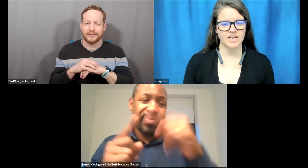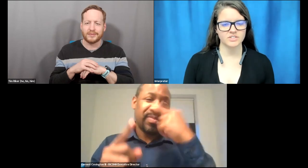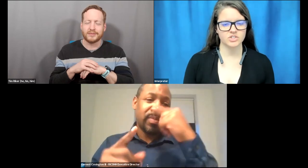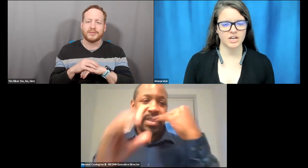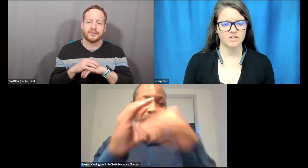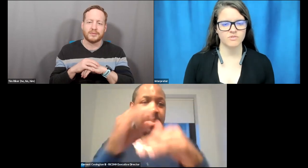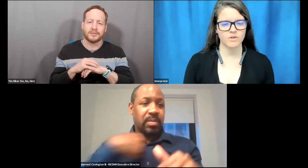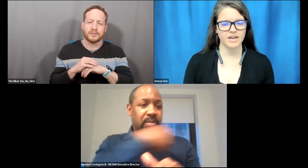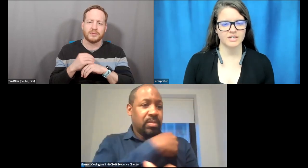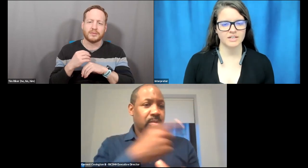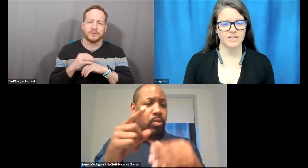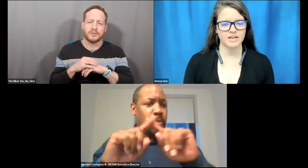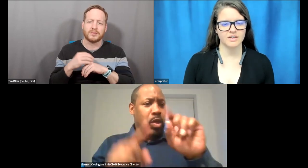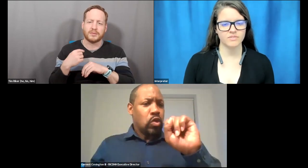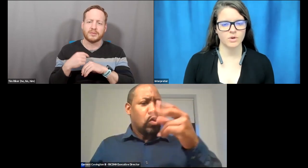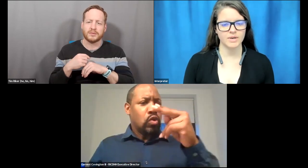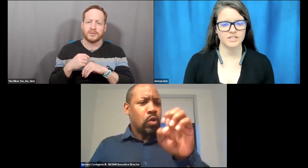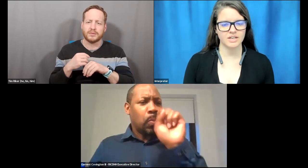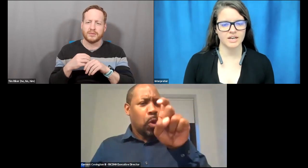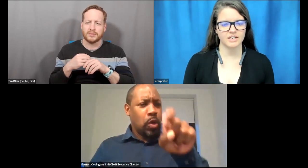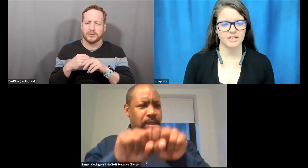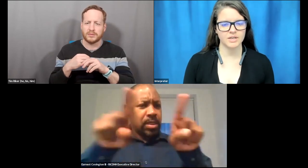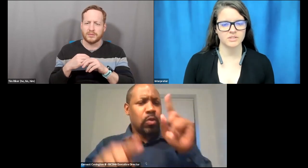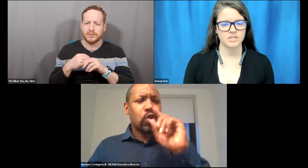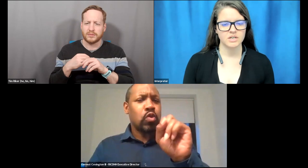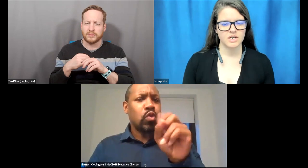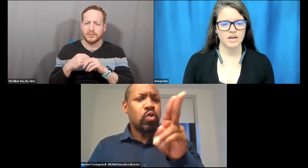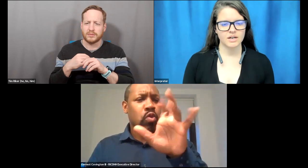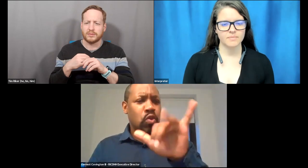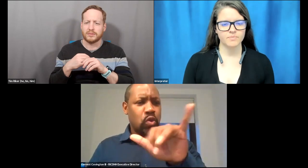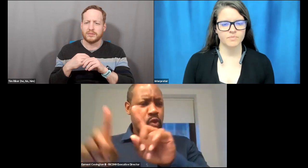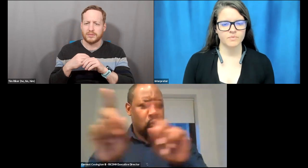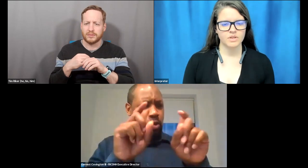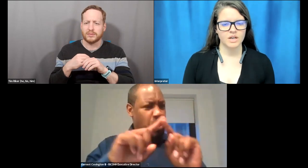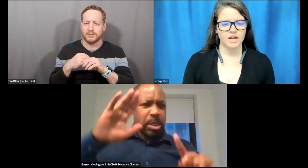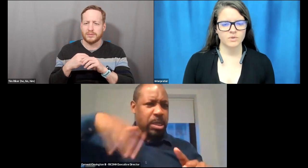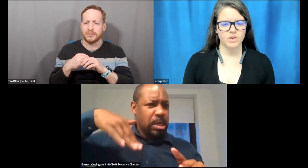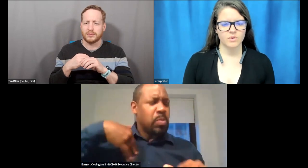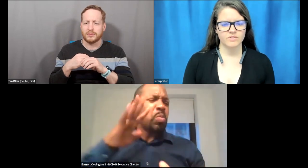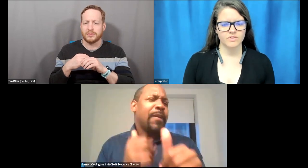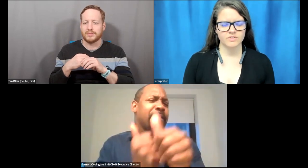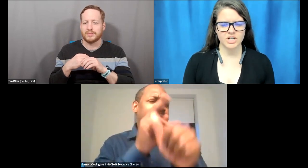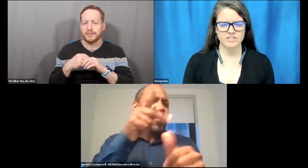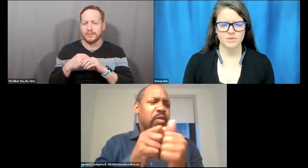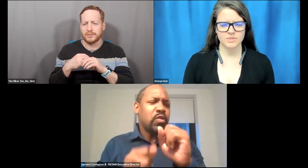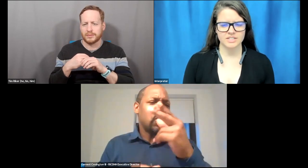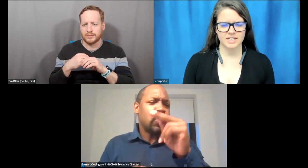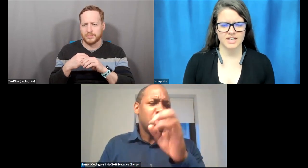ask Shane for that. And then if you don't mind, I'll get it emailed. I don't know if Shane said he was going to send out